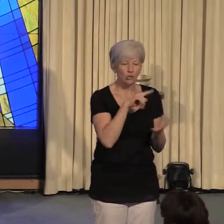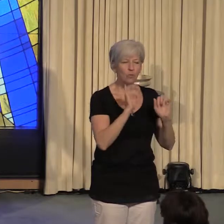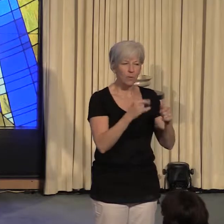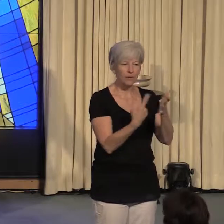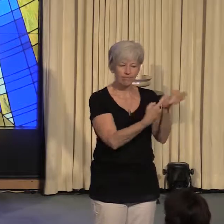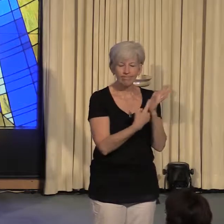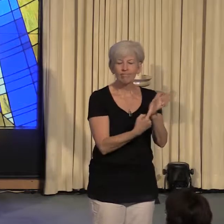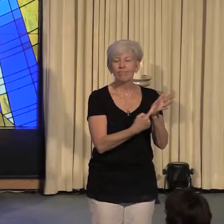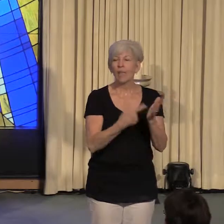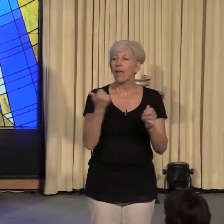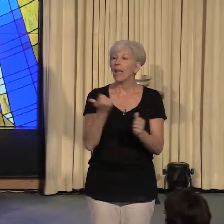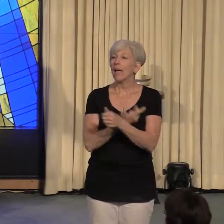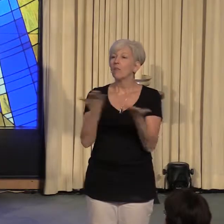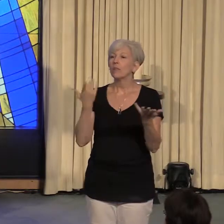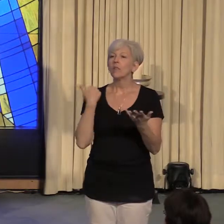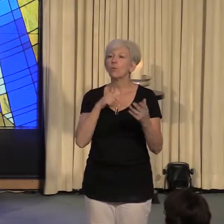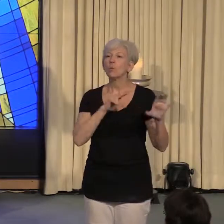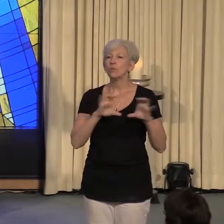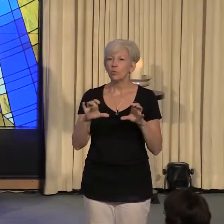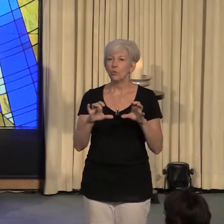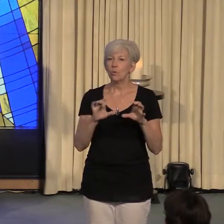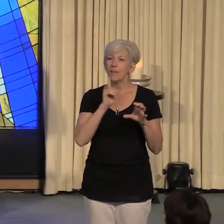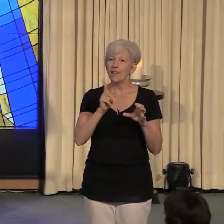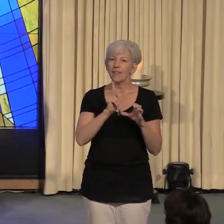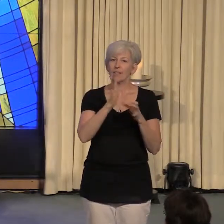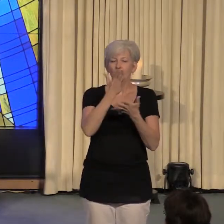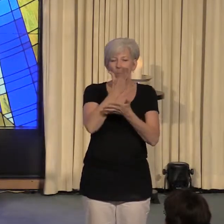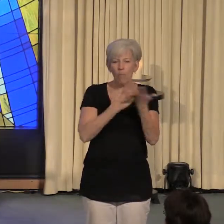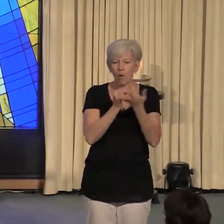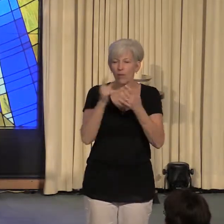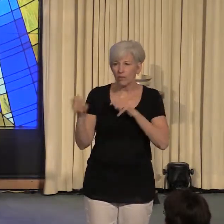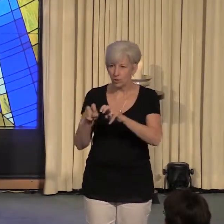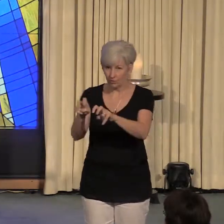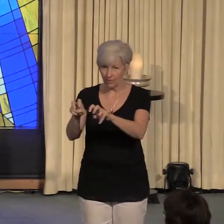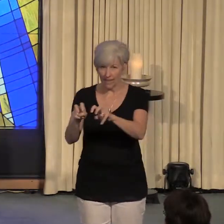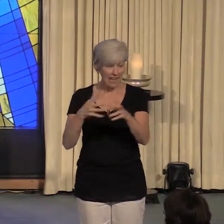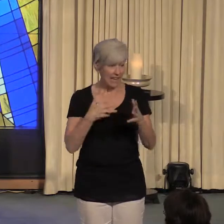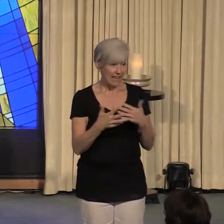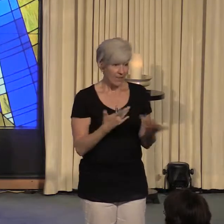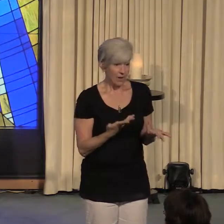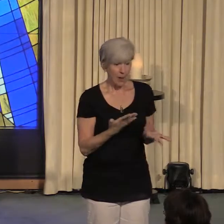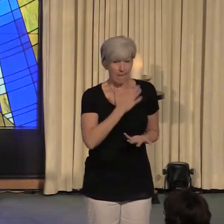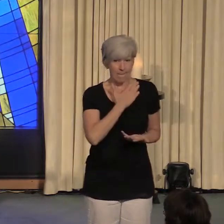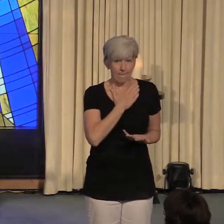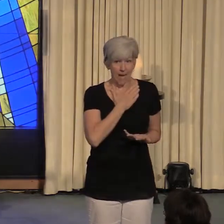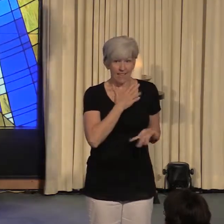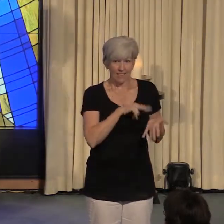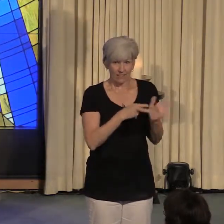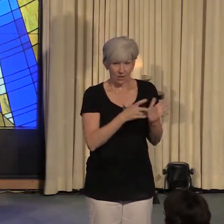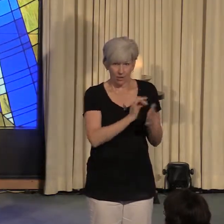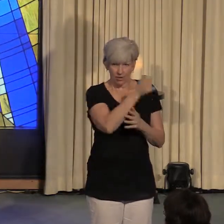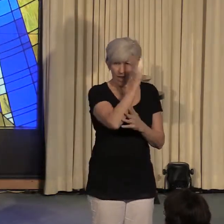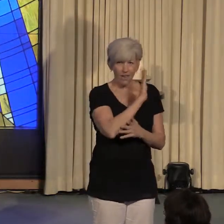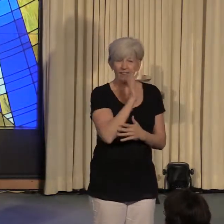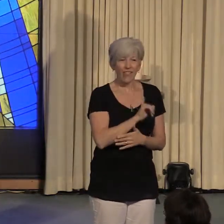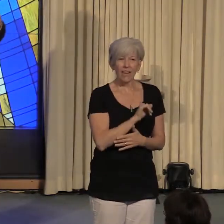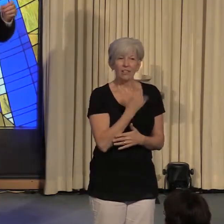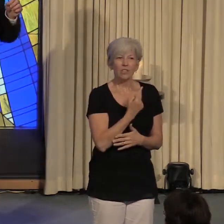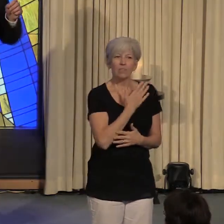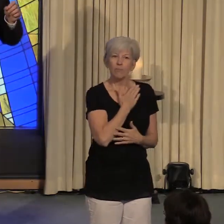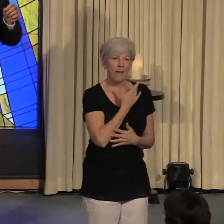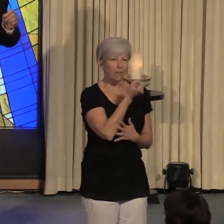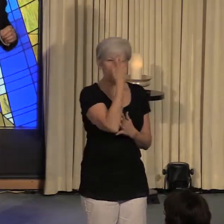Everything that we do is part of a journey. Even my own working definition is simply, my understanding as it is right